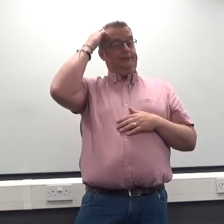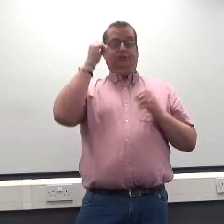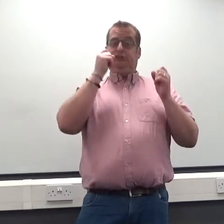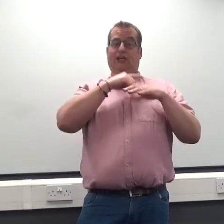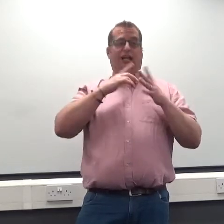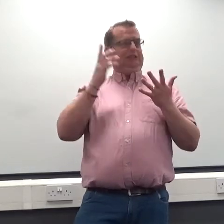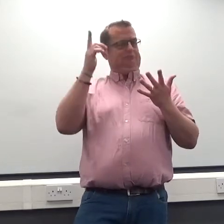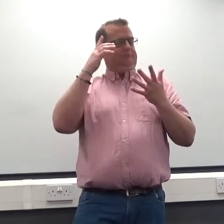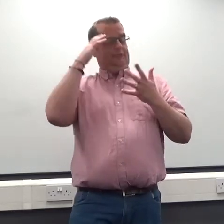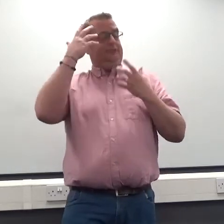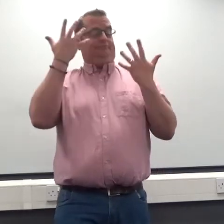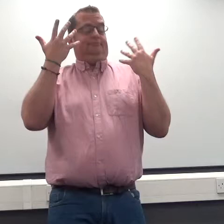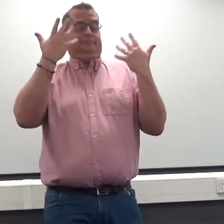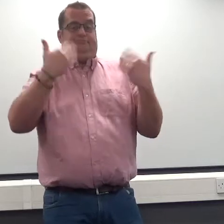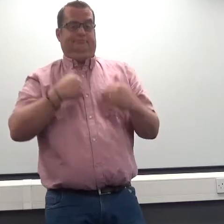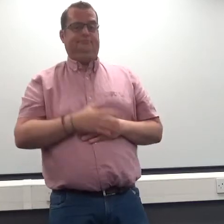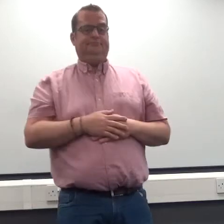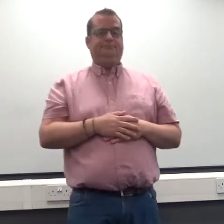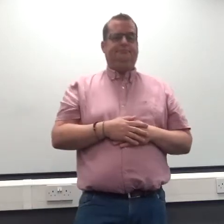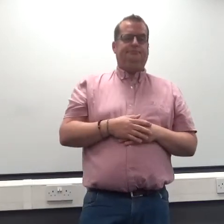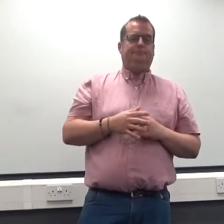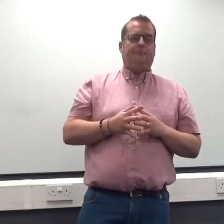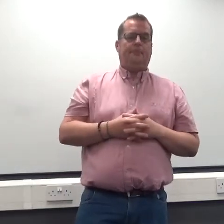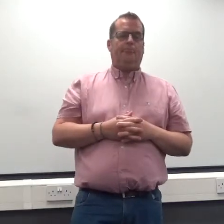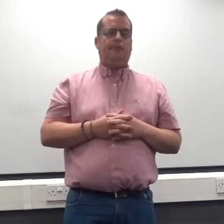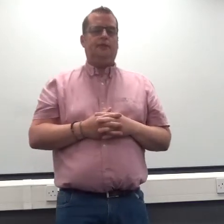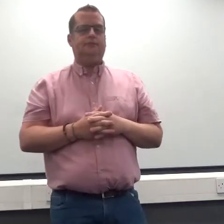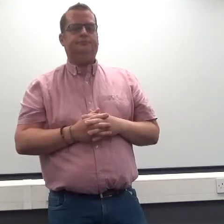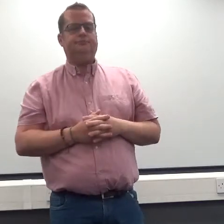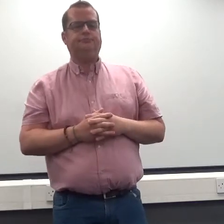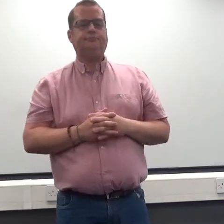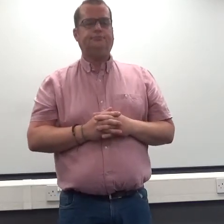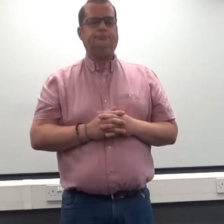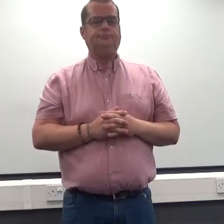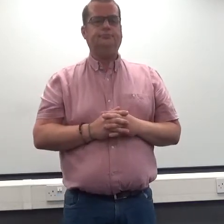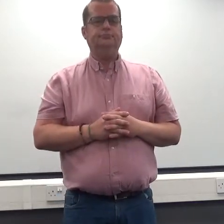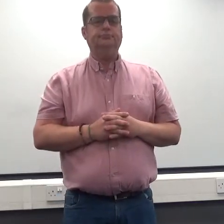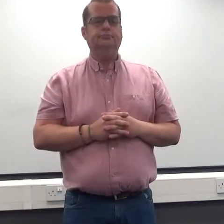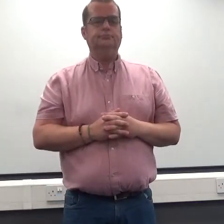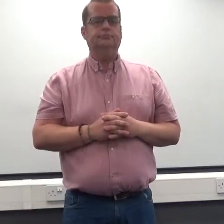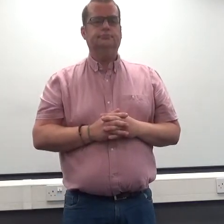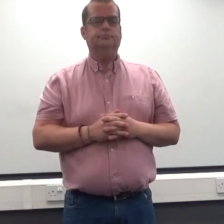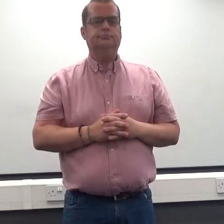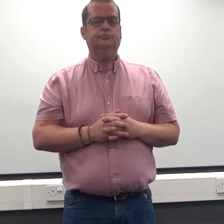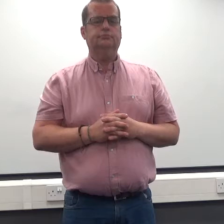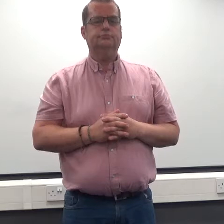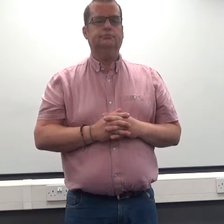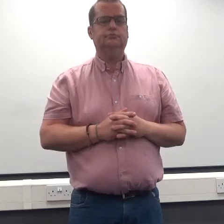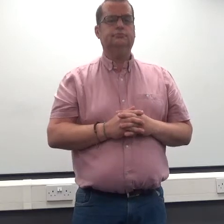It was actually really interesting because the whole government funding issue, there was a lot of government cuts. I really don't understand how